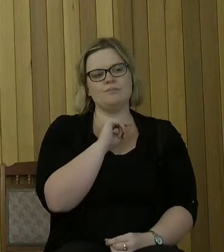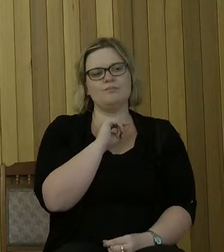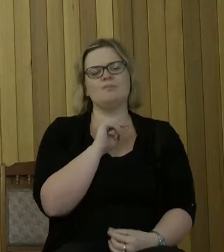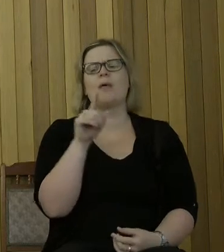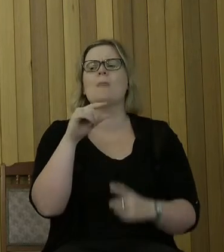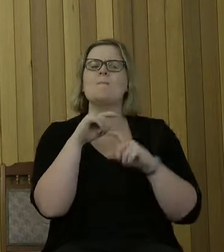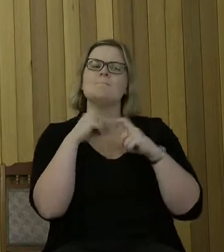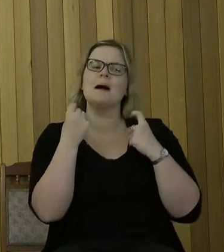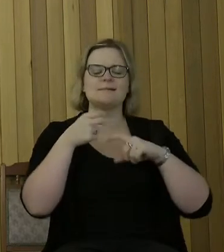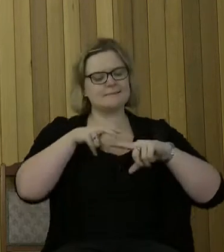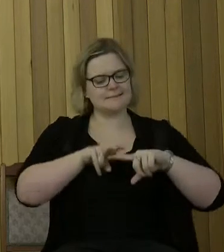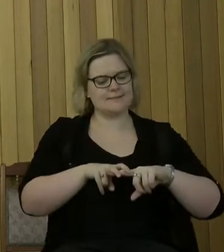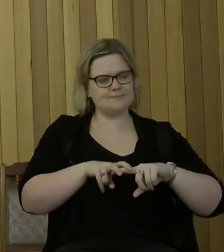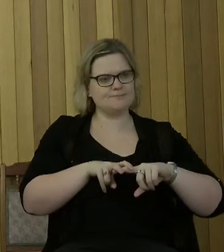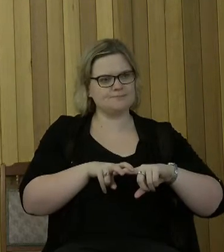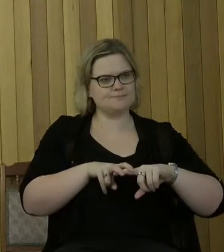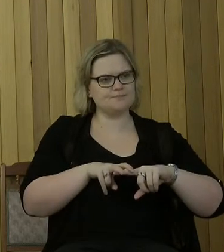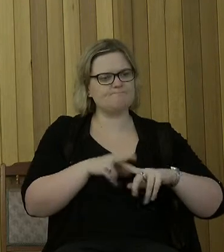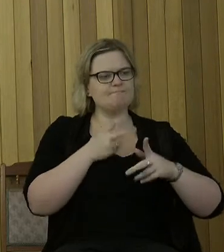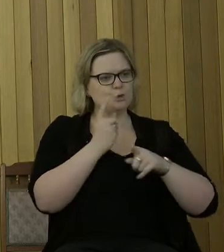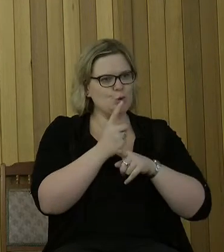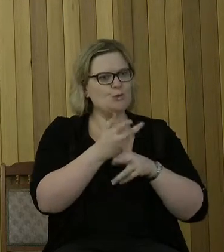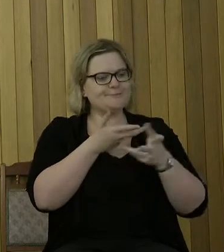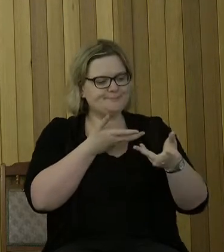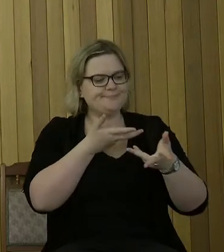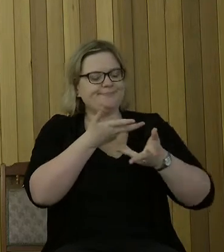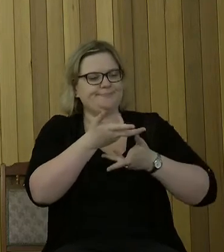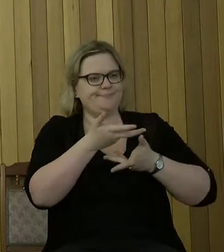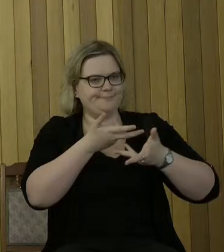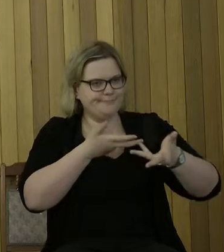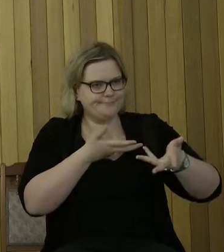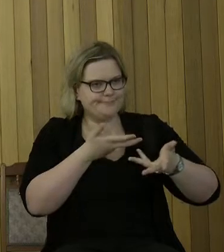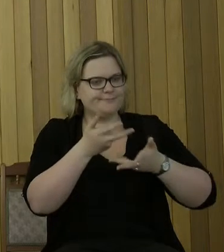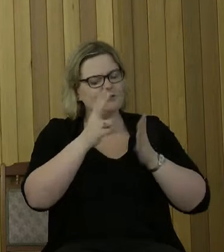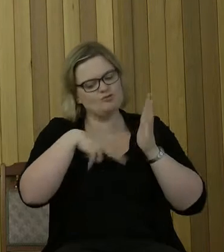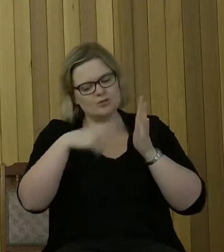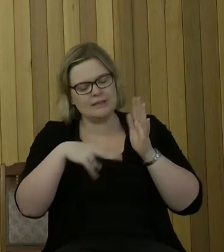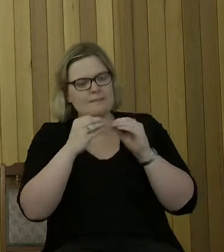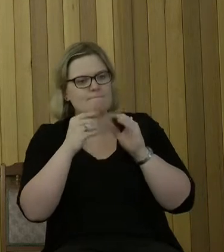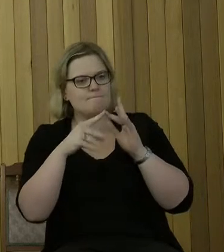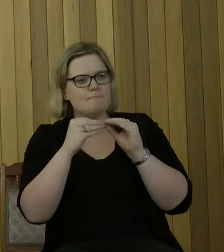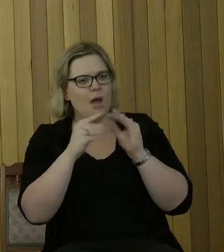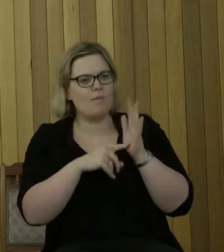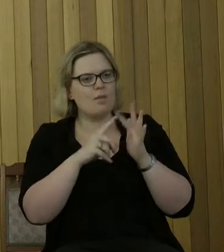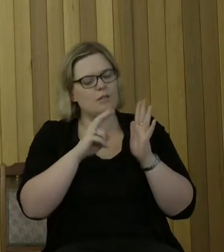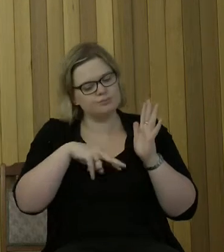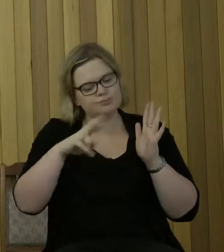And the pastor sat down and began to share with him and read a few Bible texts to him.